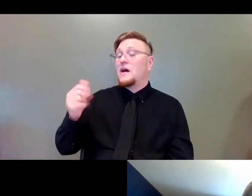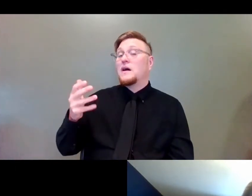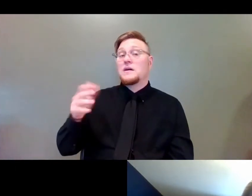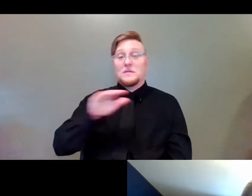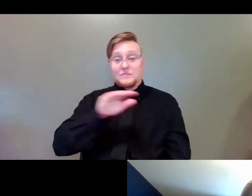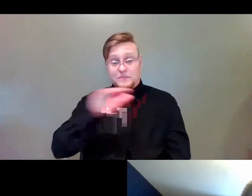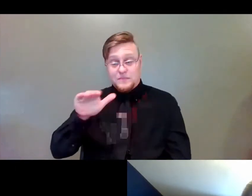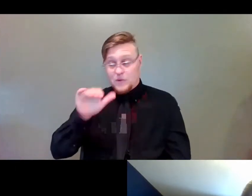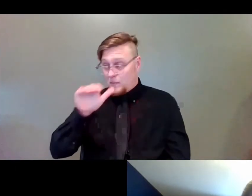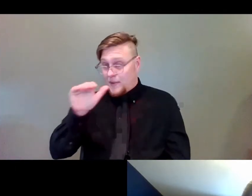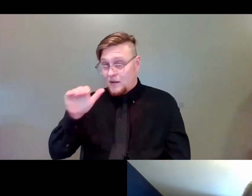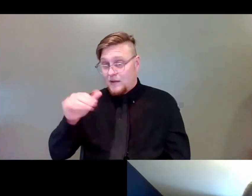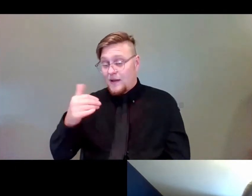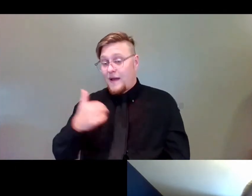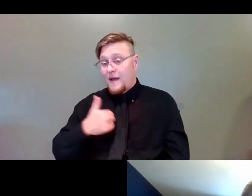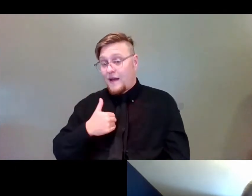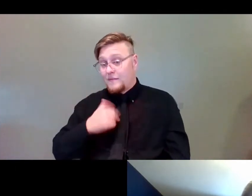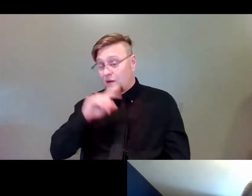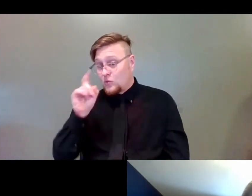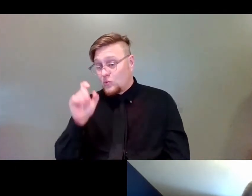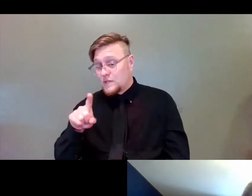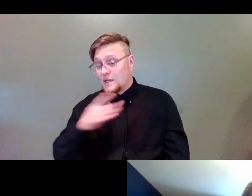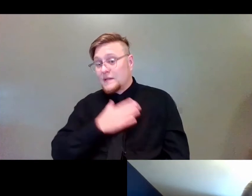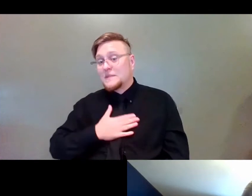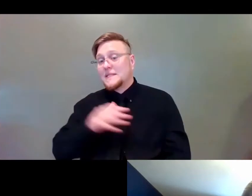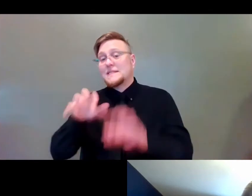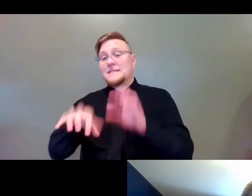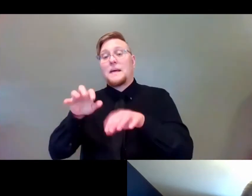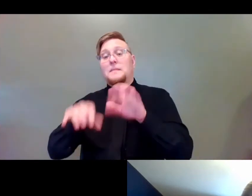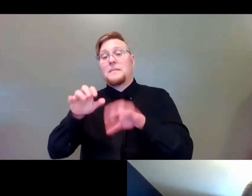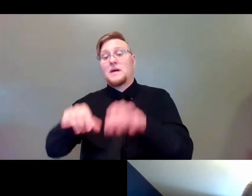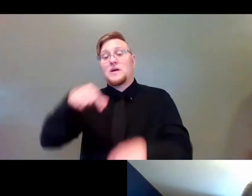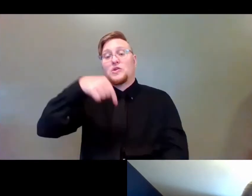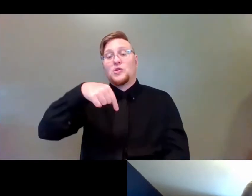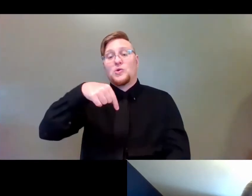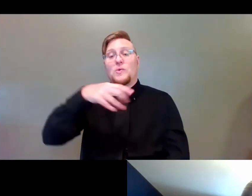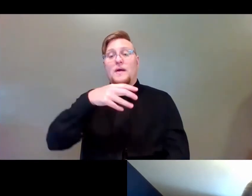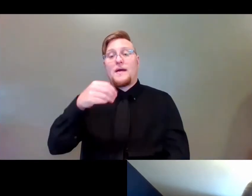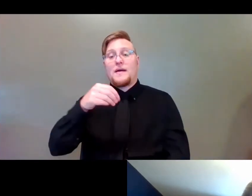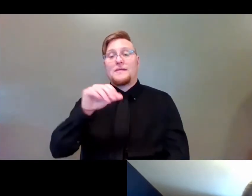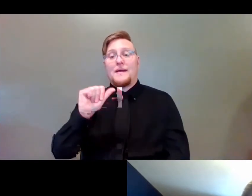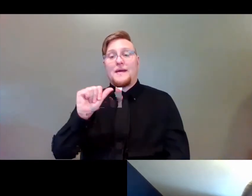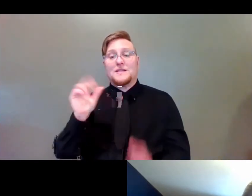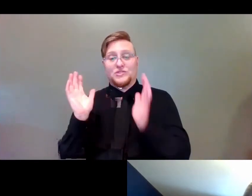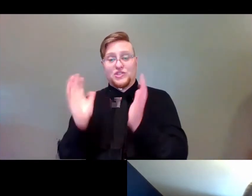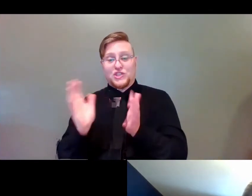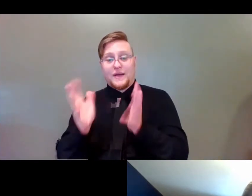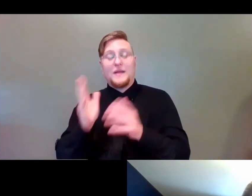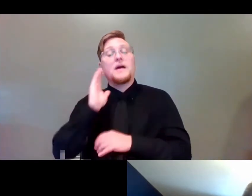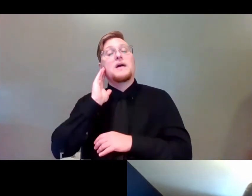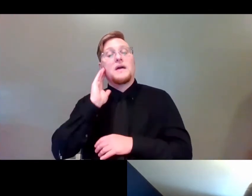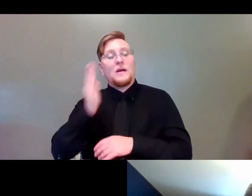watching. If you do have questions for Susan, I just want to remind people to please place it in the question and answer chat, and I will get to them